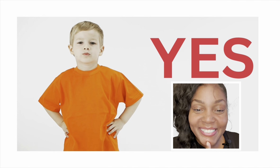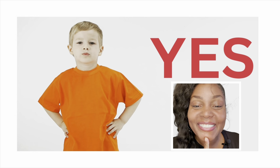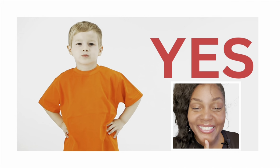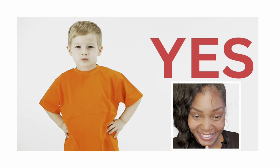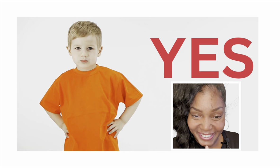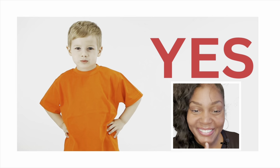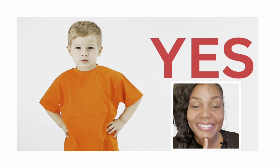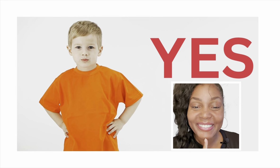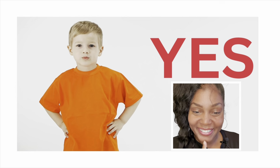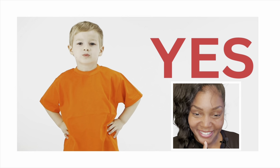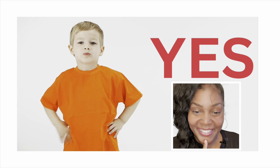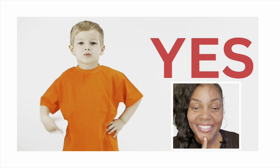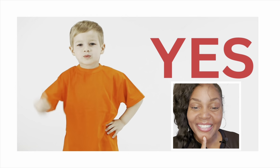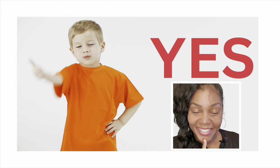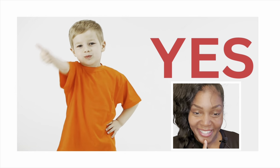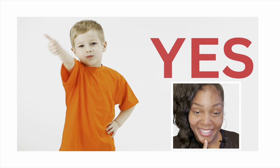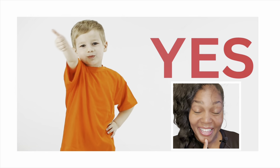Yes.